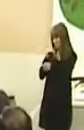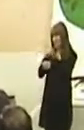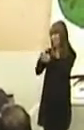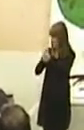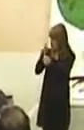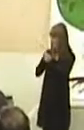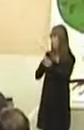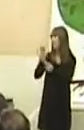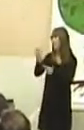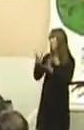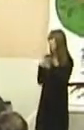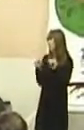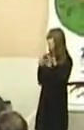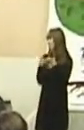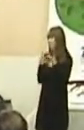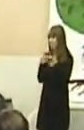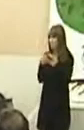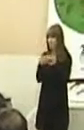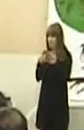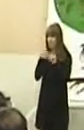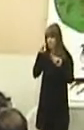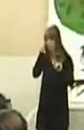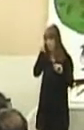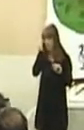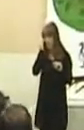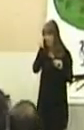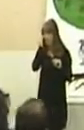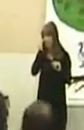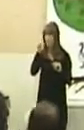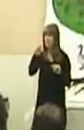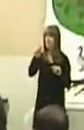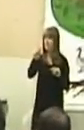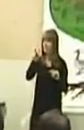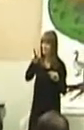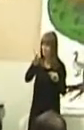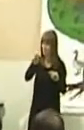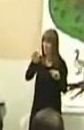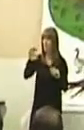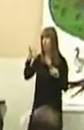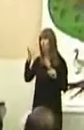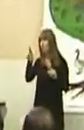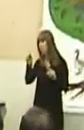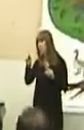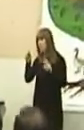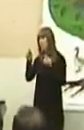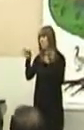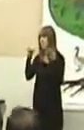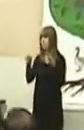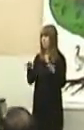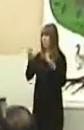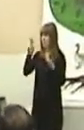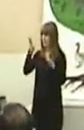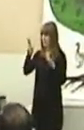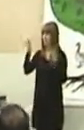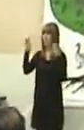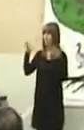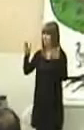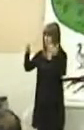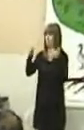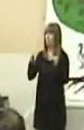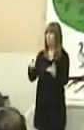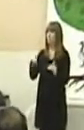So, after Steve and Chris talk about the history, we're going to be moving right on to voting.